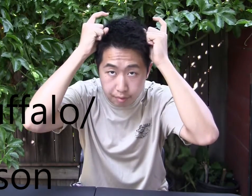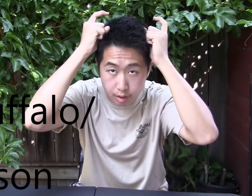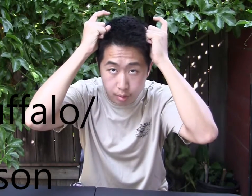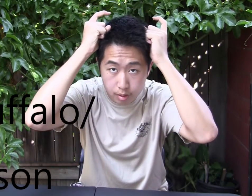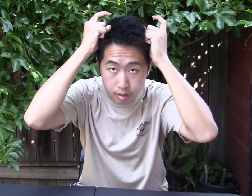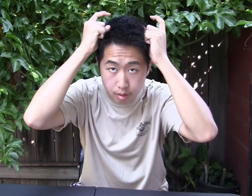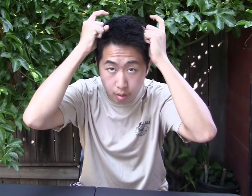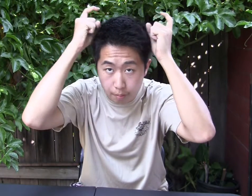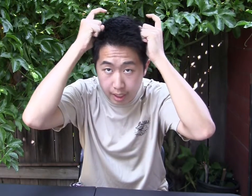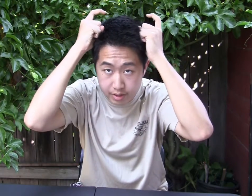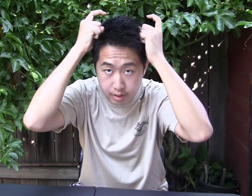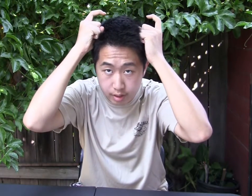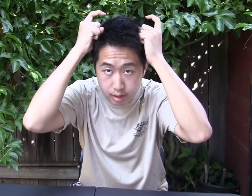Buffalo, or bison.